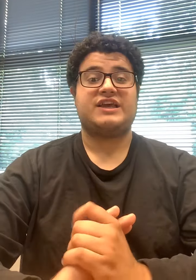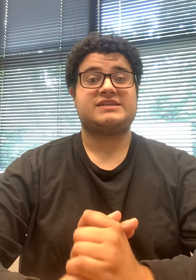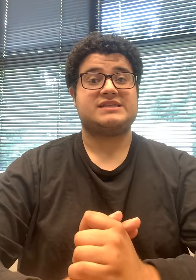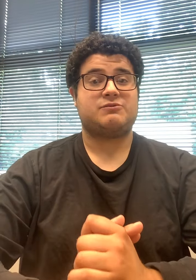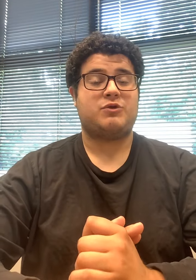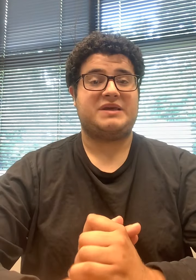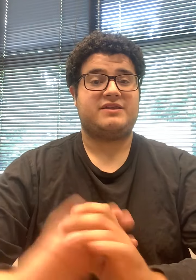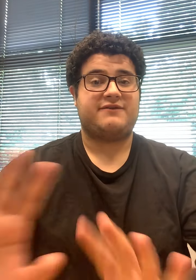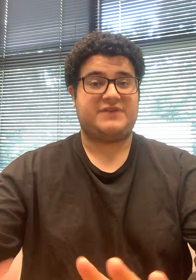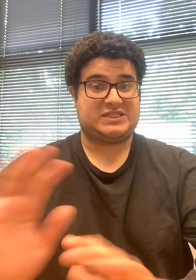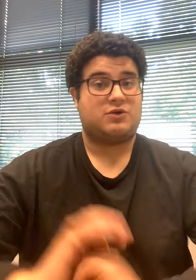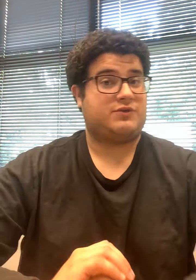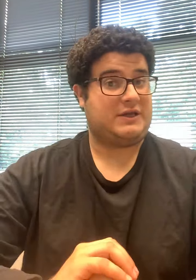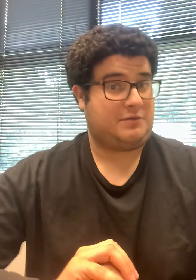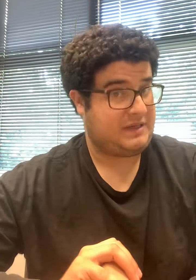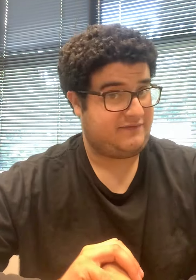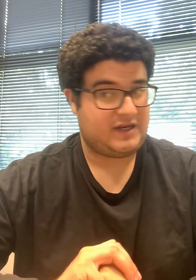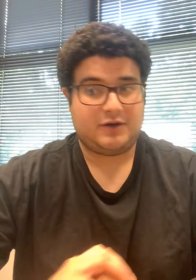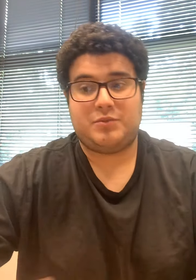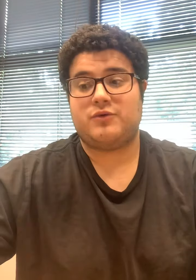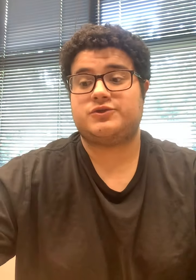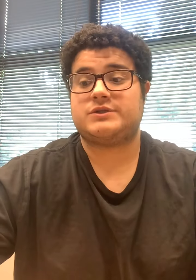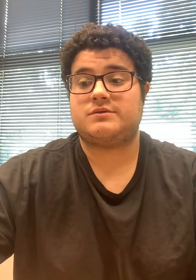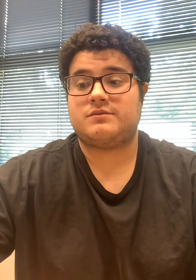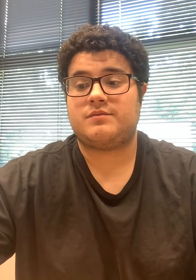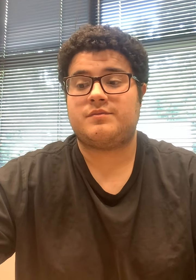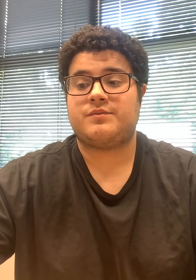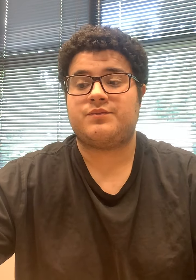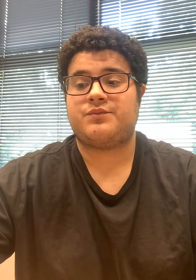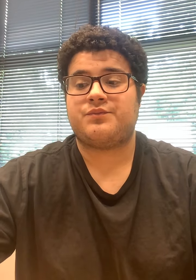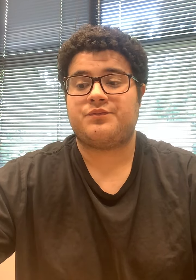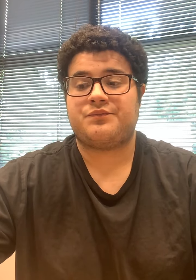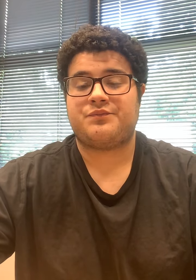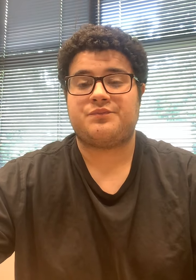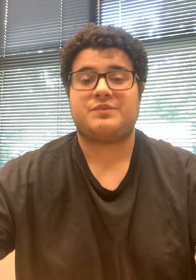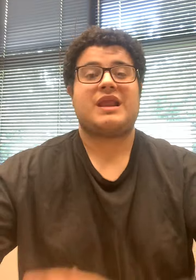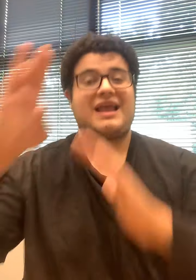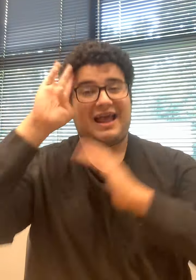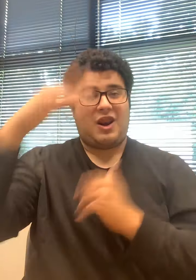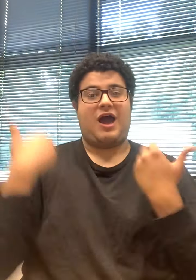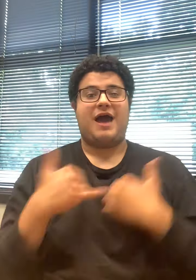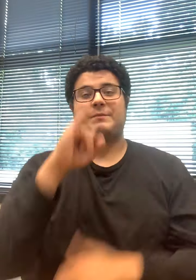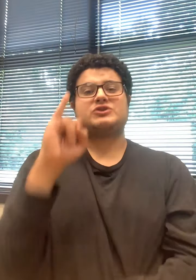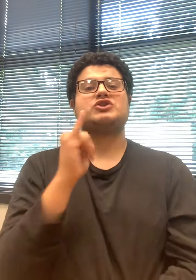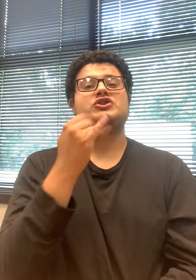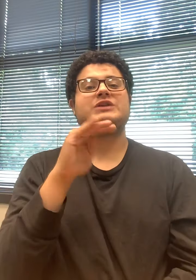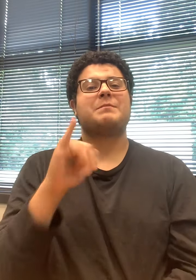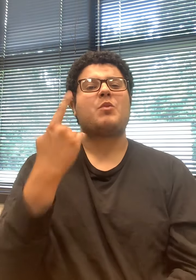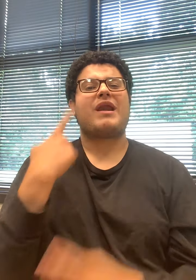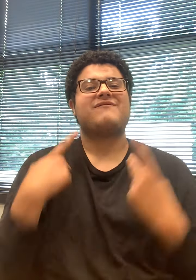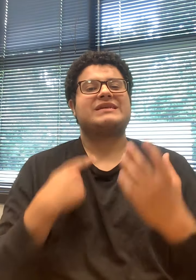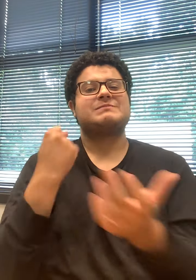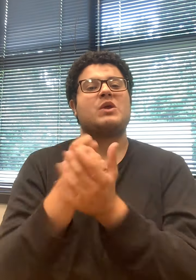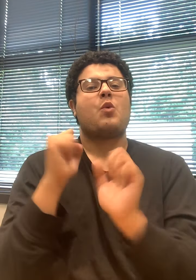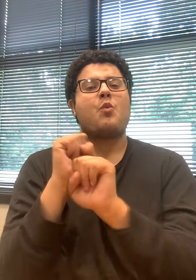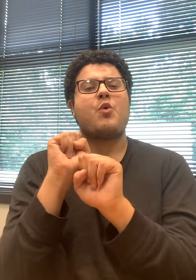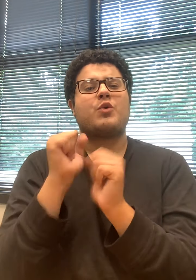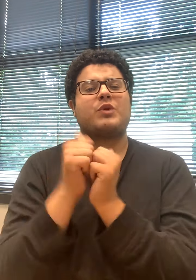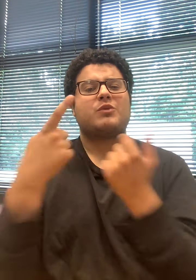This will be the physical therapy video portion. Jimmy, I'm one of the physical therapists that may be working with you while you're here having your